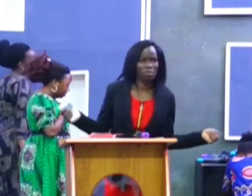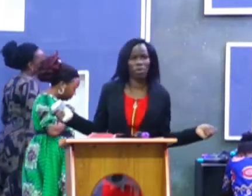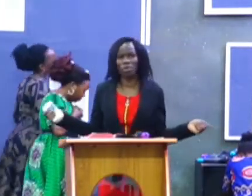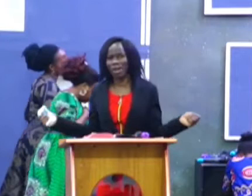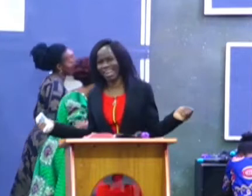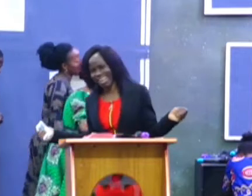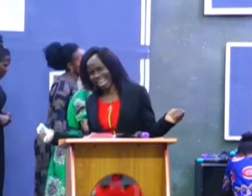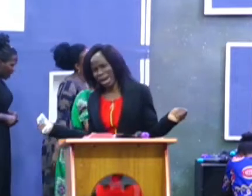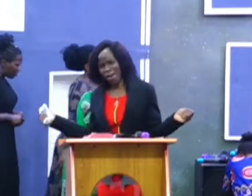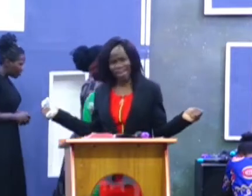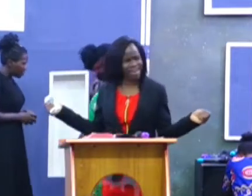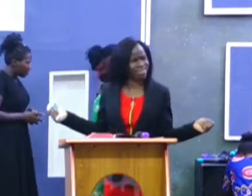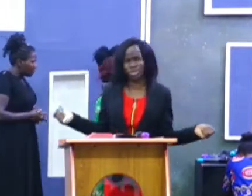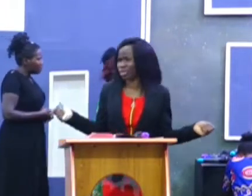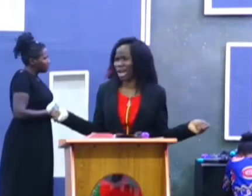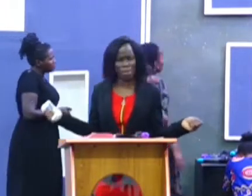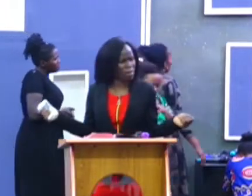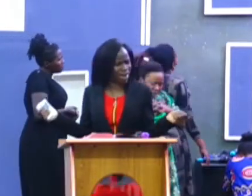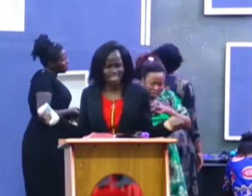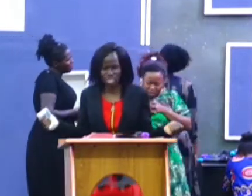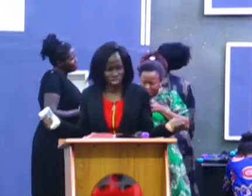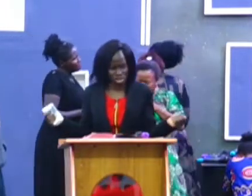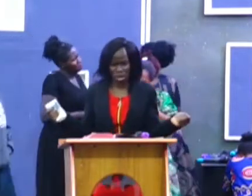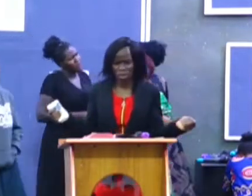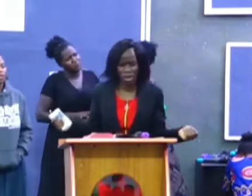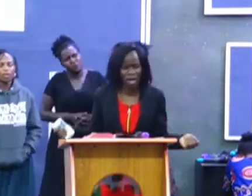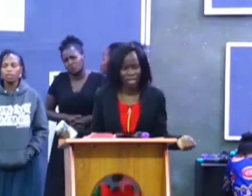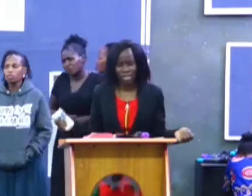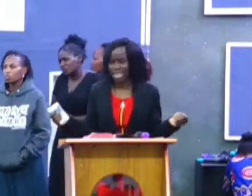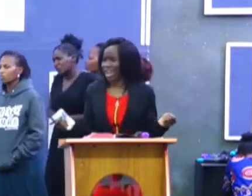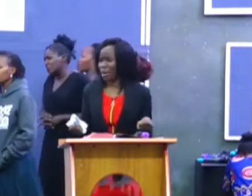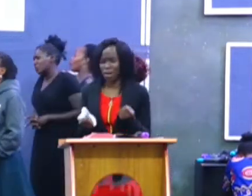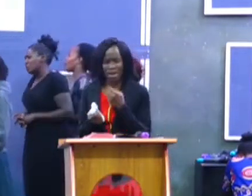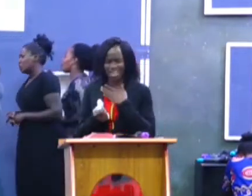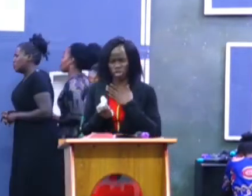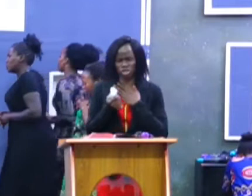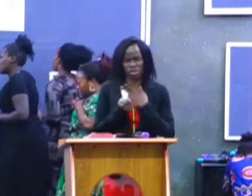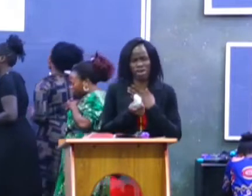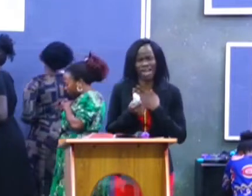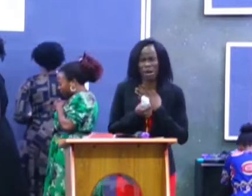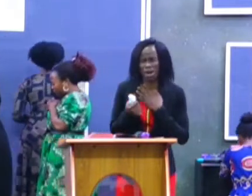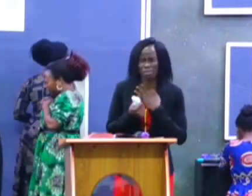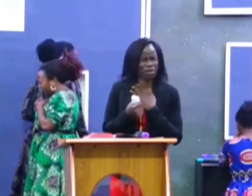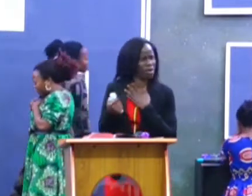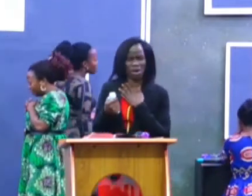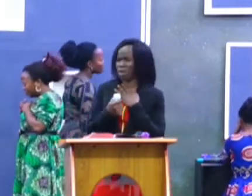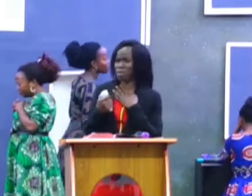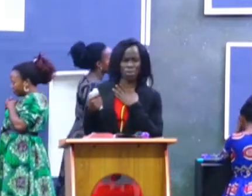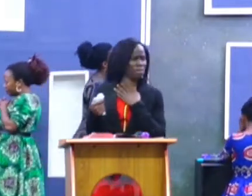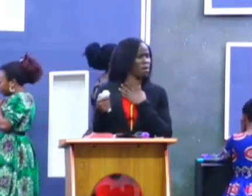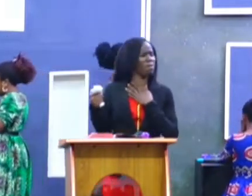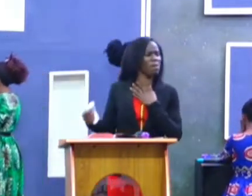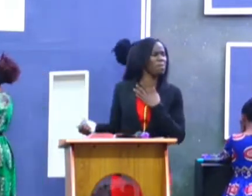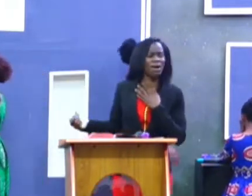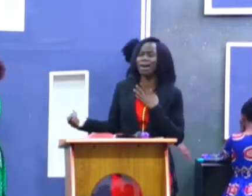Tuyamba okunywegera Kristo, tuyamba okunywegera Kristo, tuyamba okunywegera Kristo, tuyamba